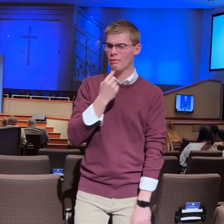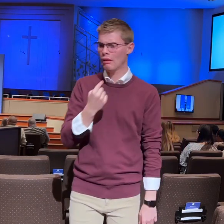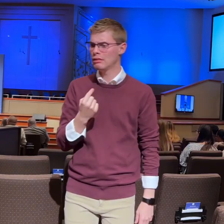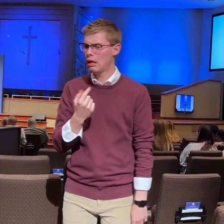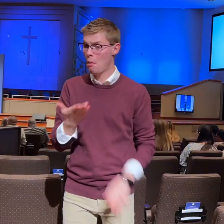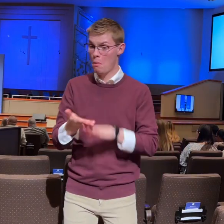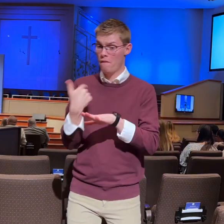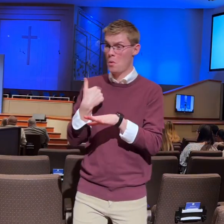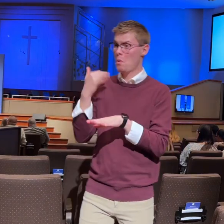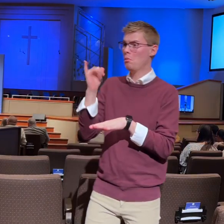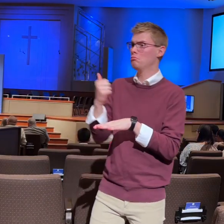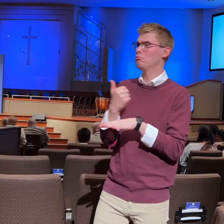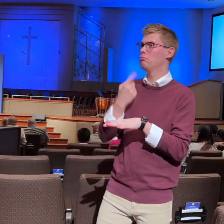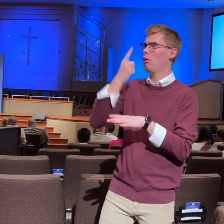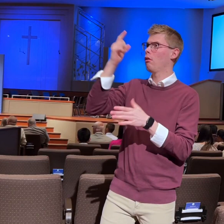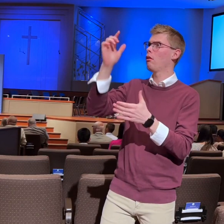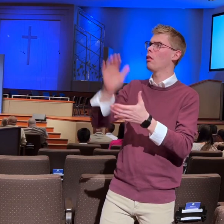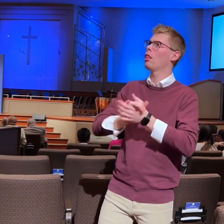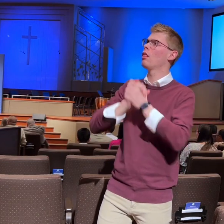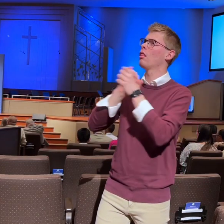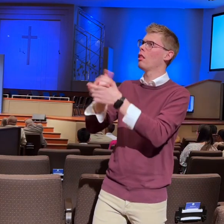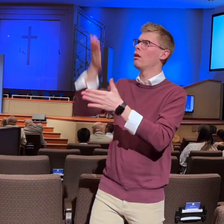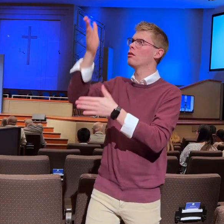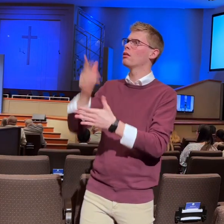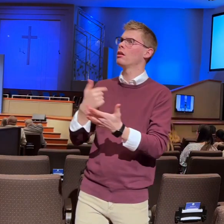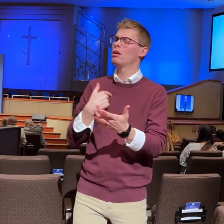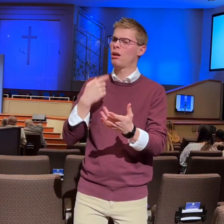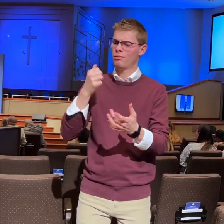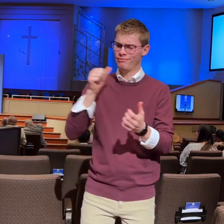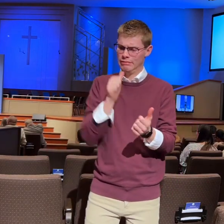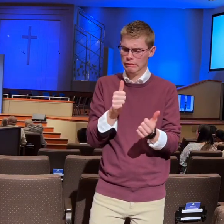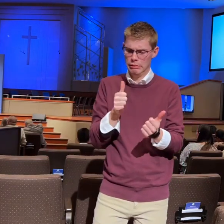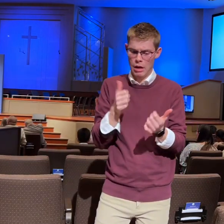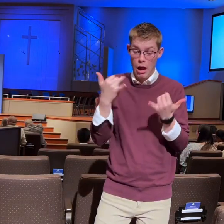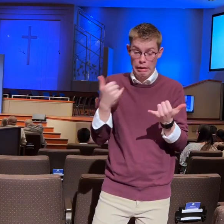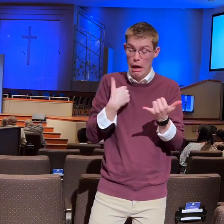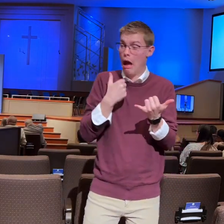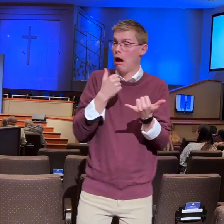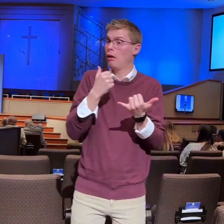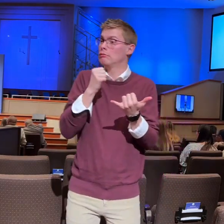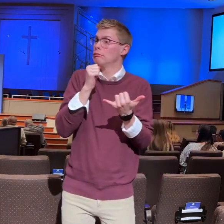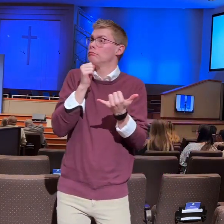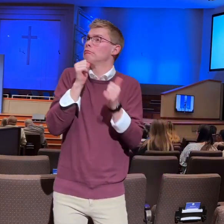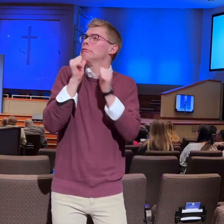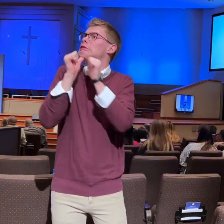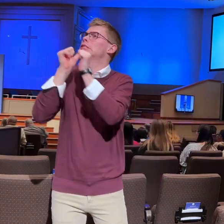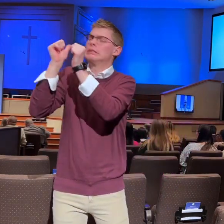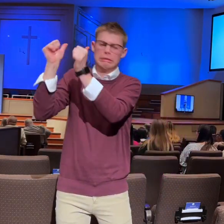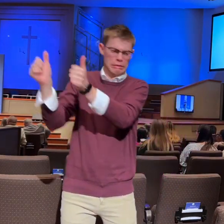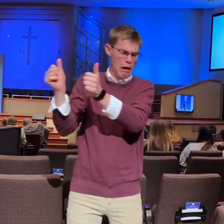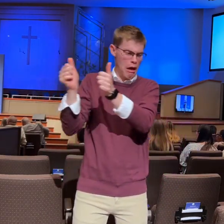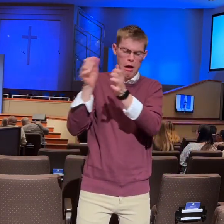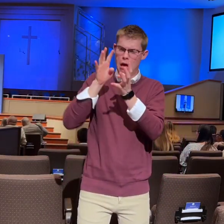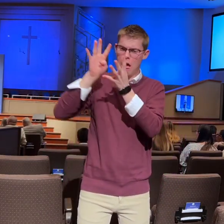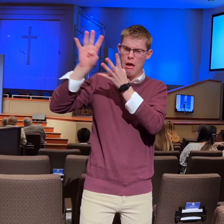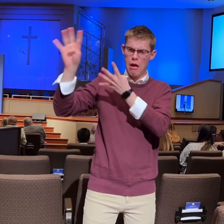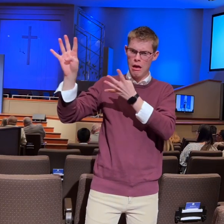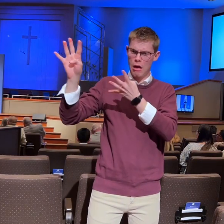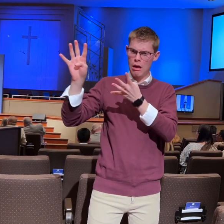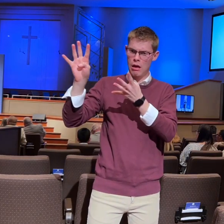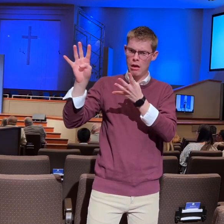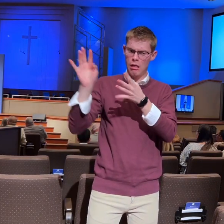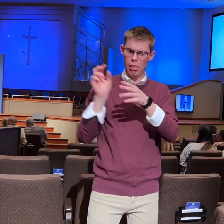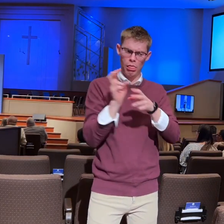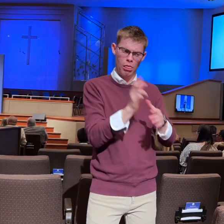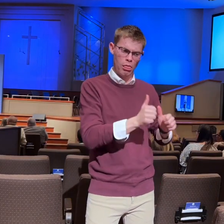things such as a literal creation are now being denied in circles that we never thought would deny them. And